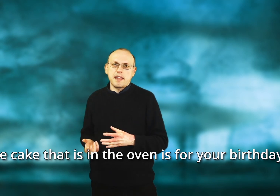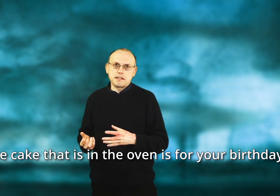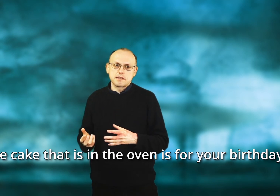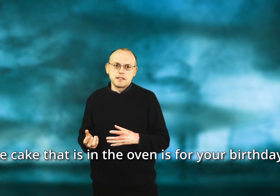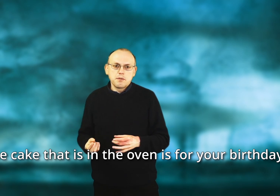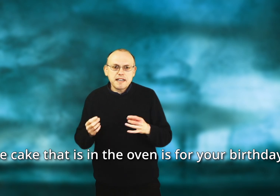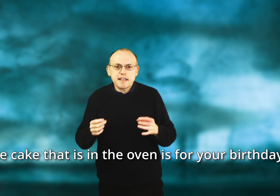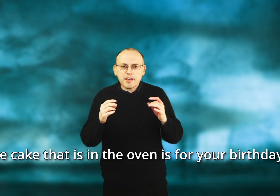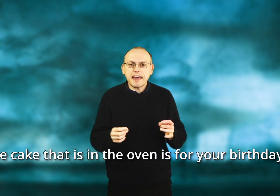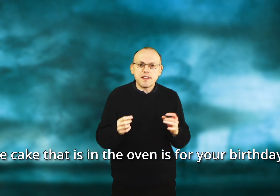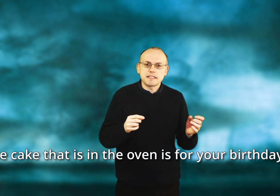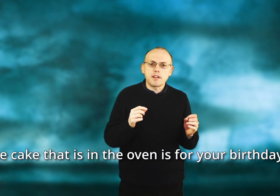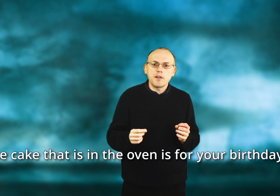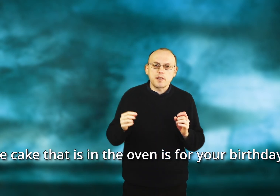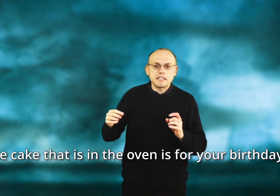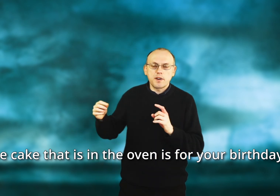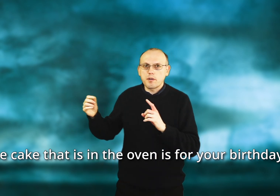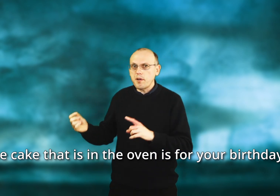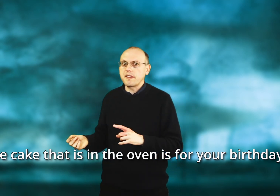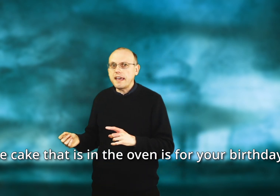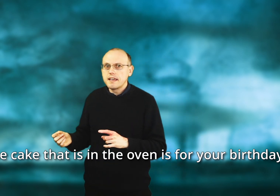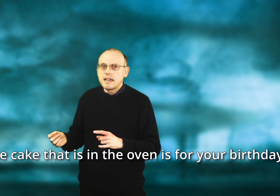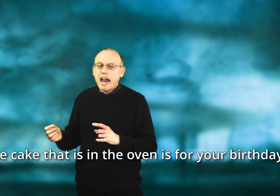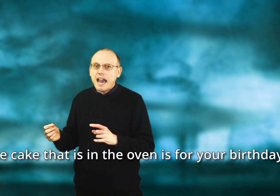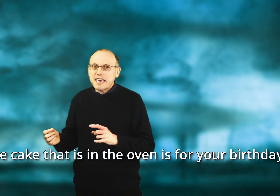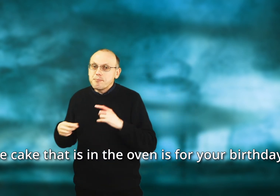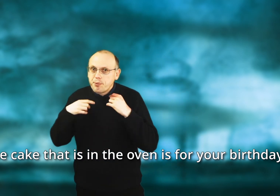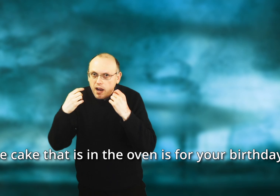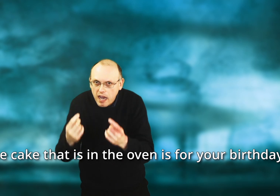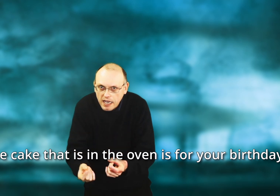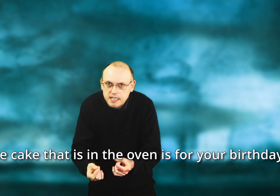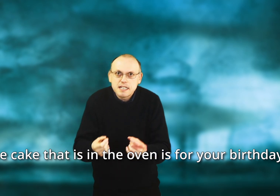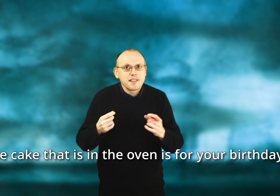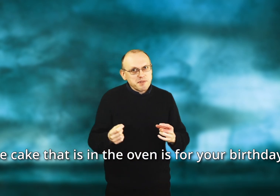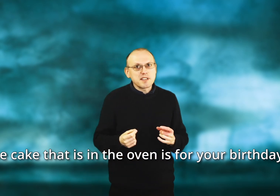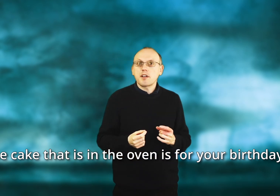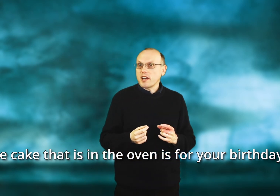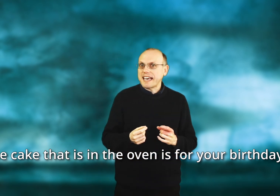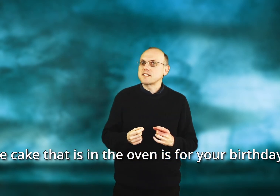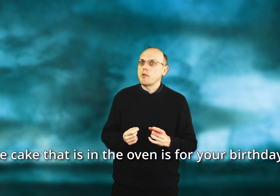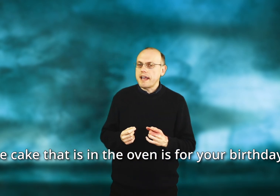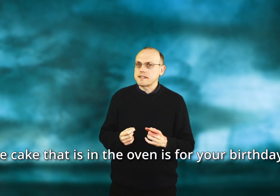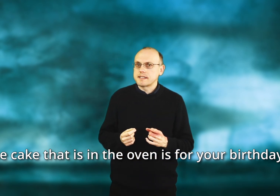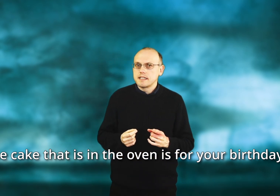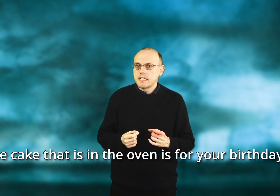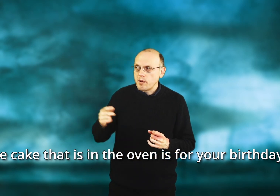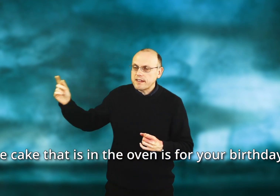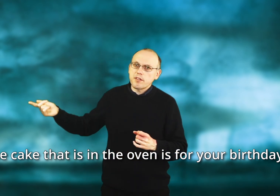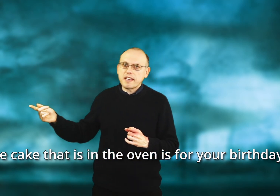else. When I say the cake that is in the oven is for your birthday, I imply there is another cake somewhere else, but that other cake is